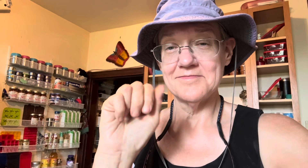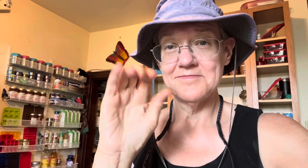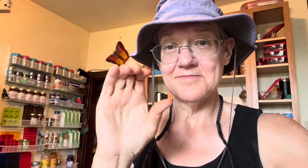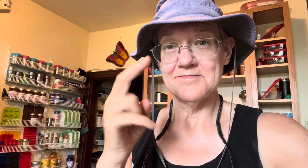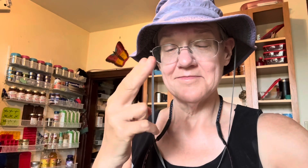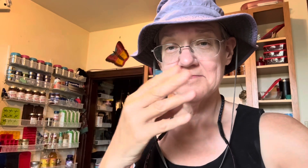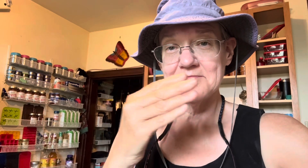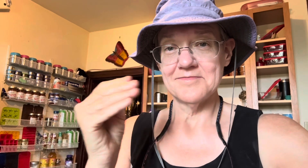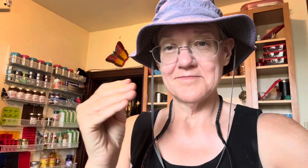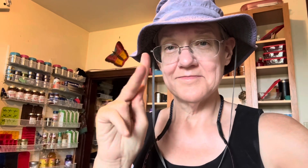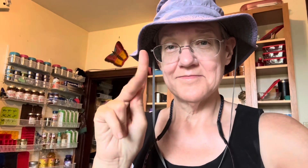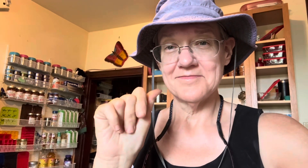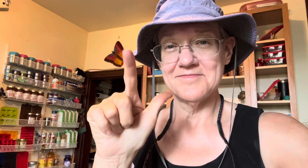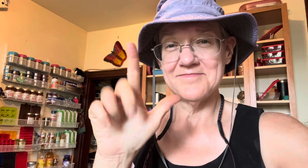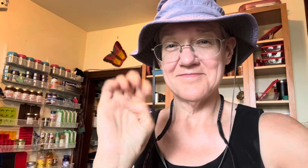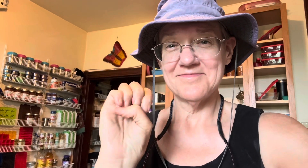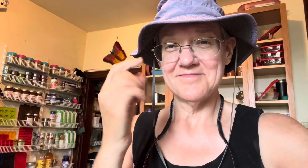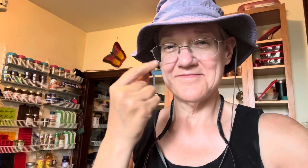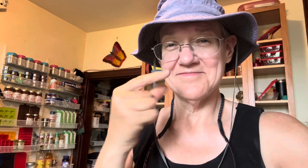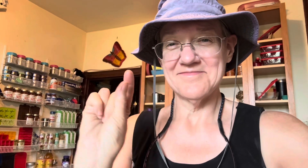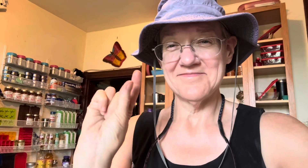and kale that's in the chocolate shake.